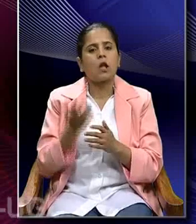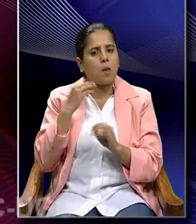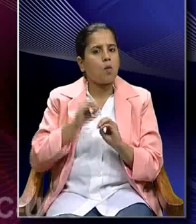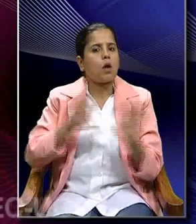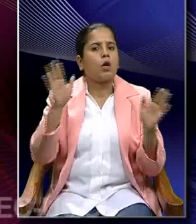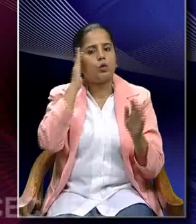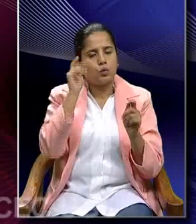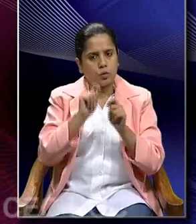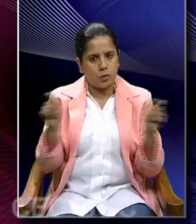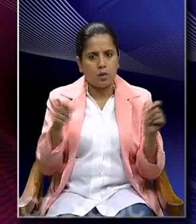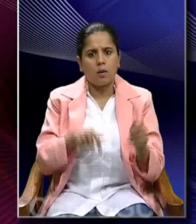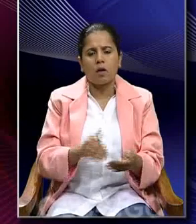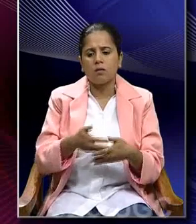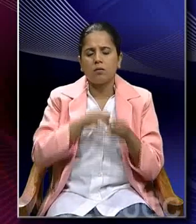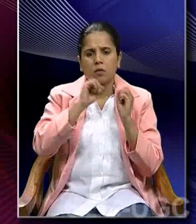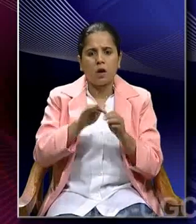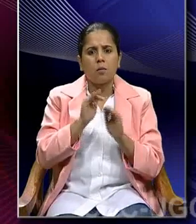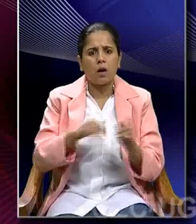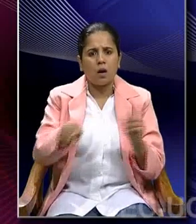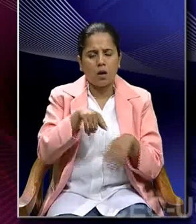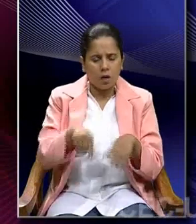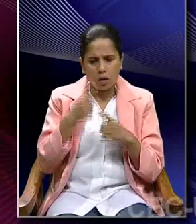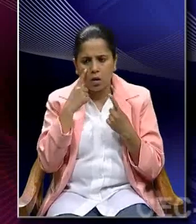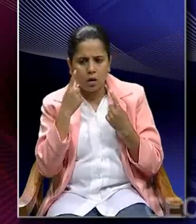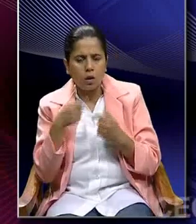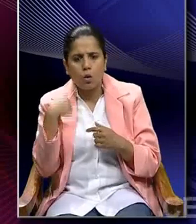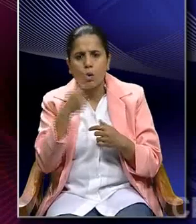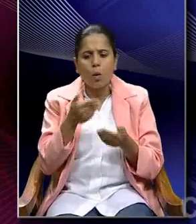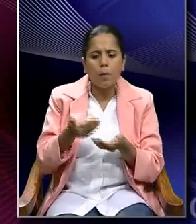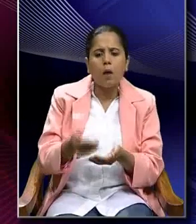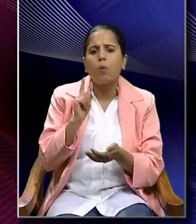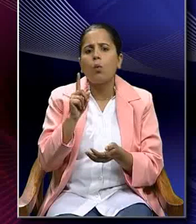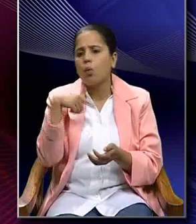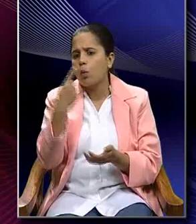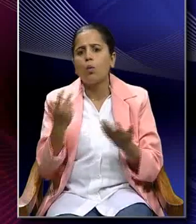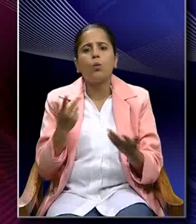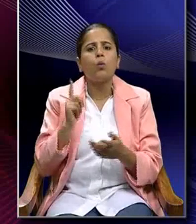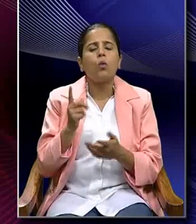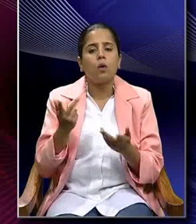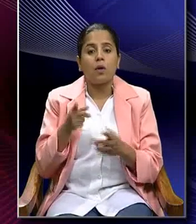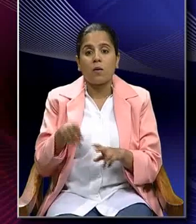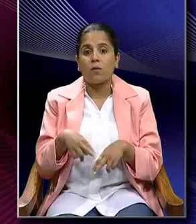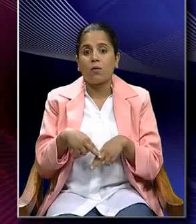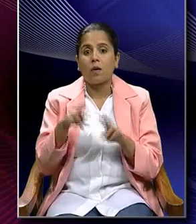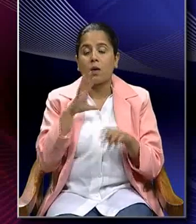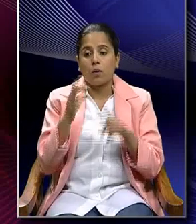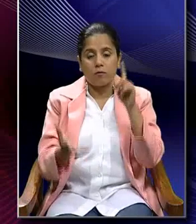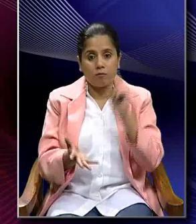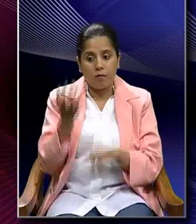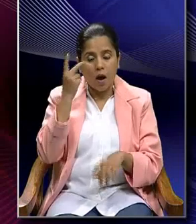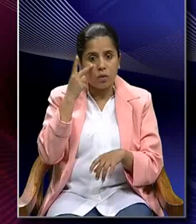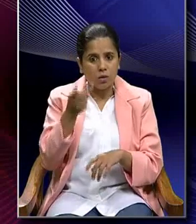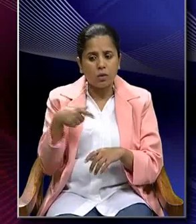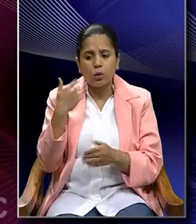in the garbage, and people started speculating that whose baby it was. And finally, when they found out